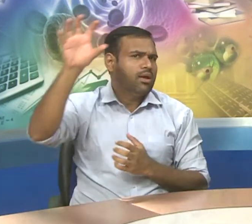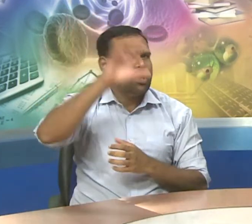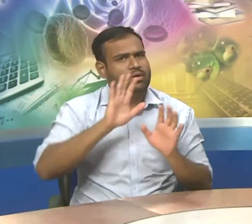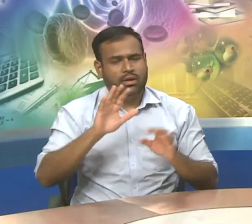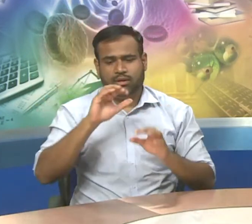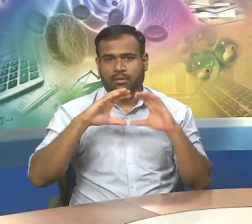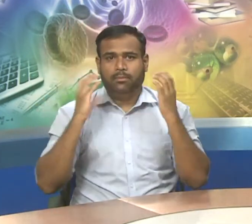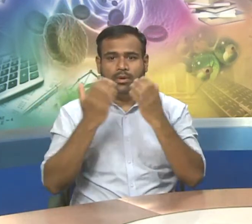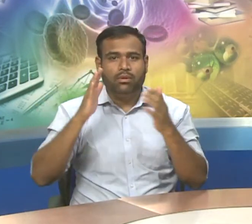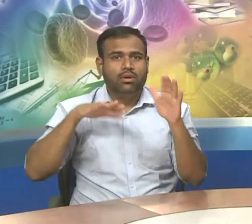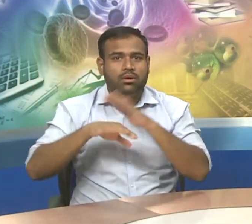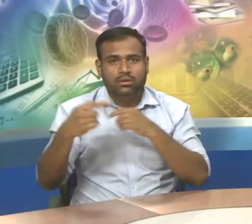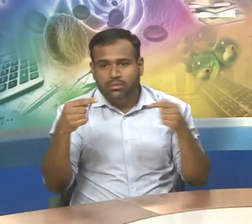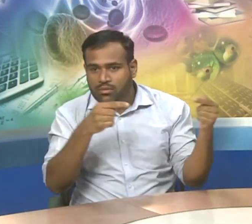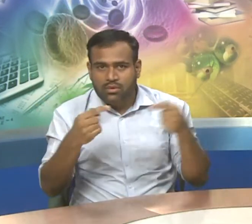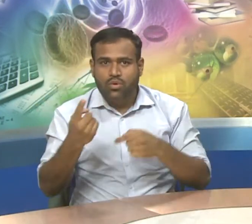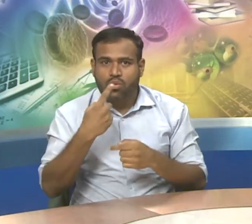which are related to the parliament.